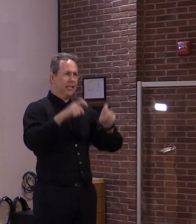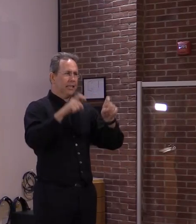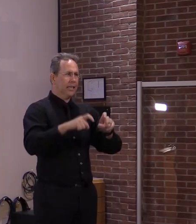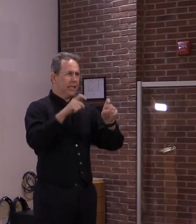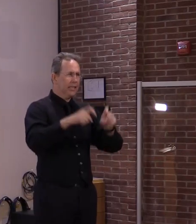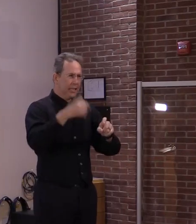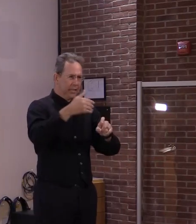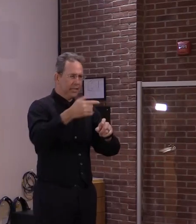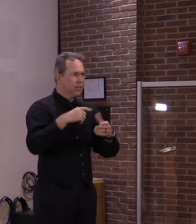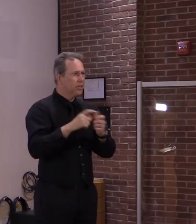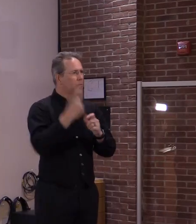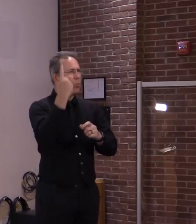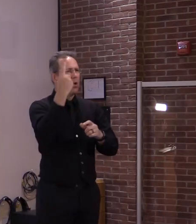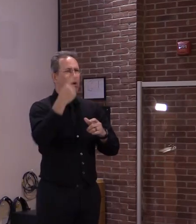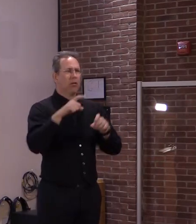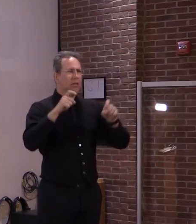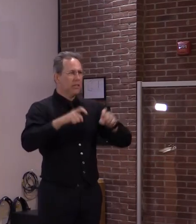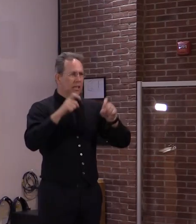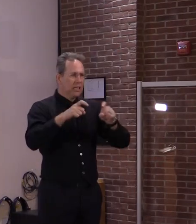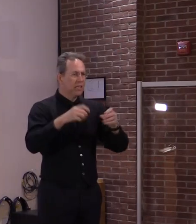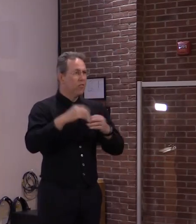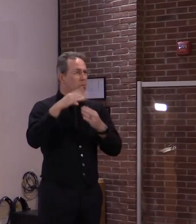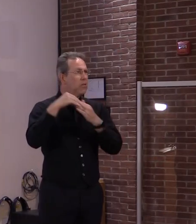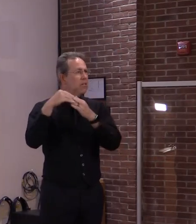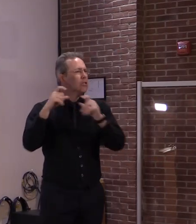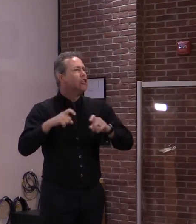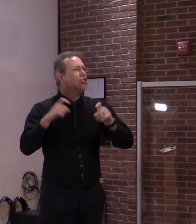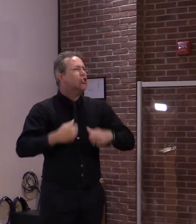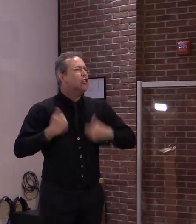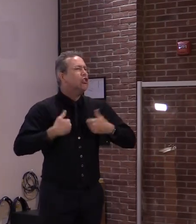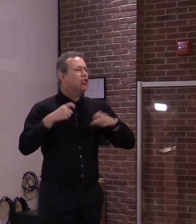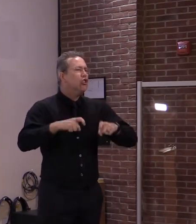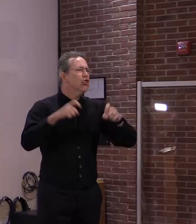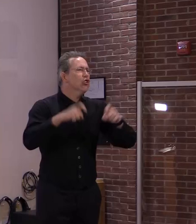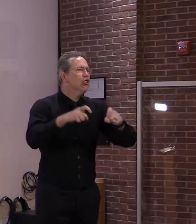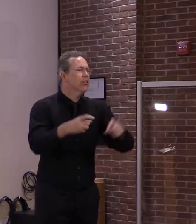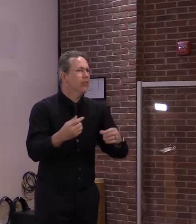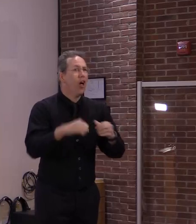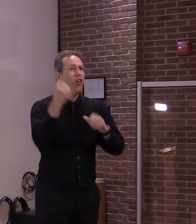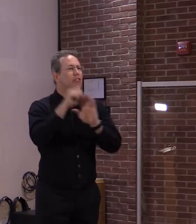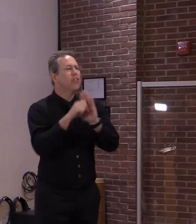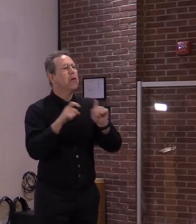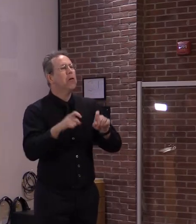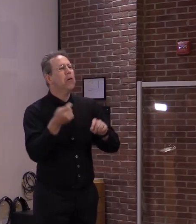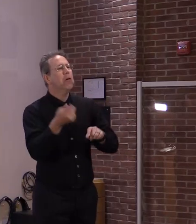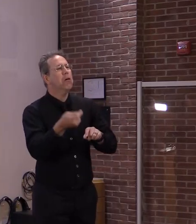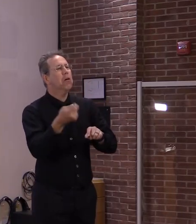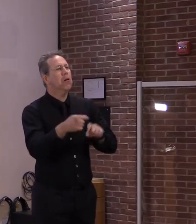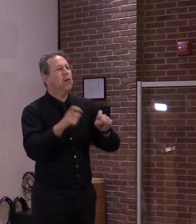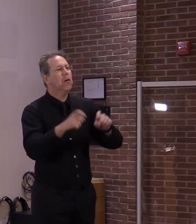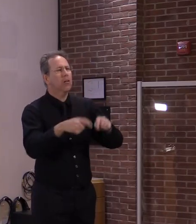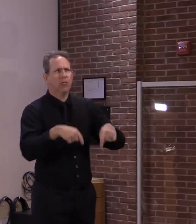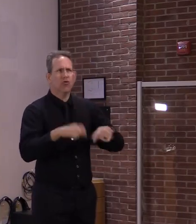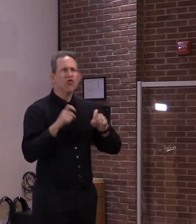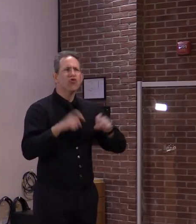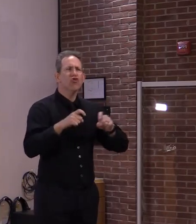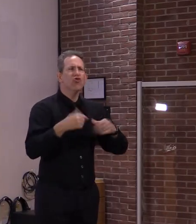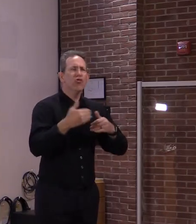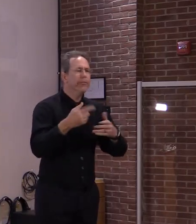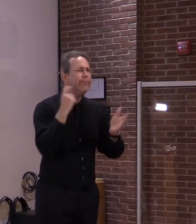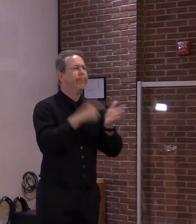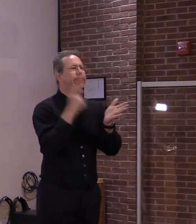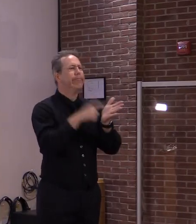the incredible disparity between the top 5 or 10 states and the bottom 5 or 10 states on a per